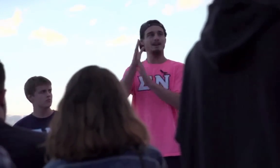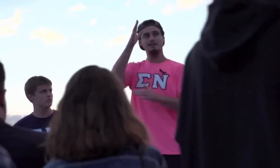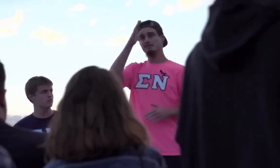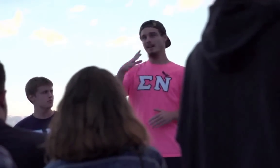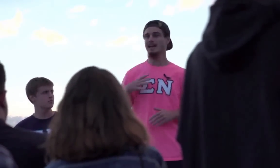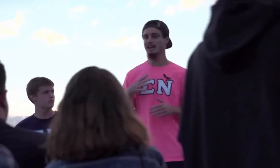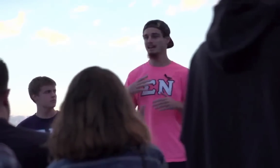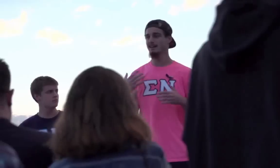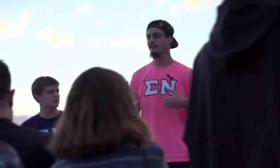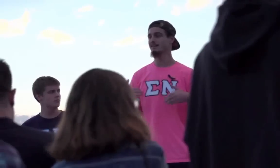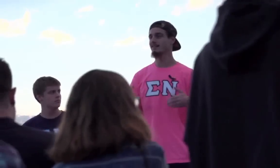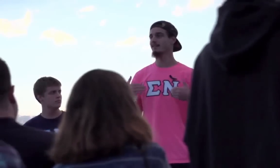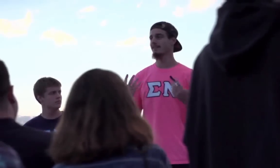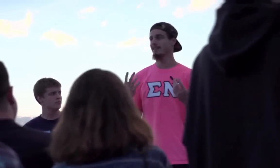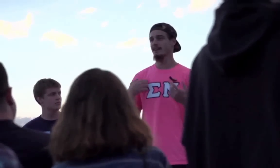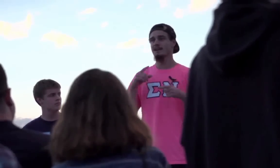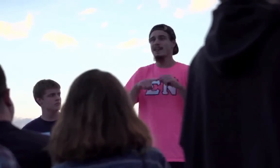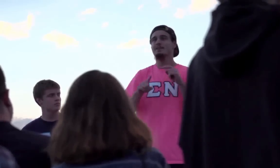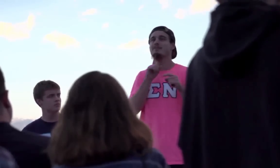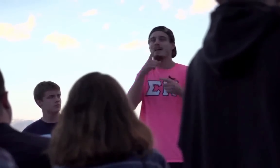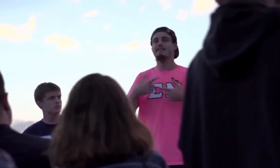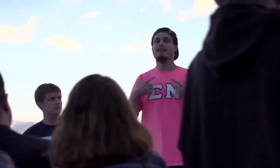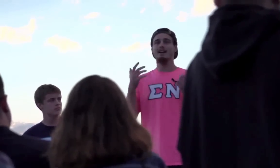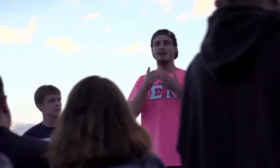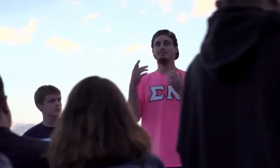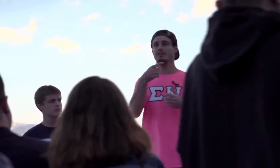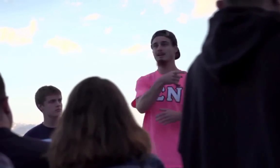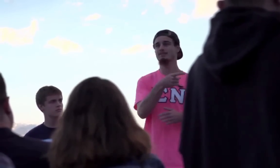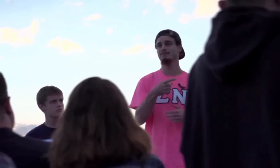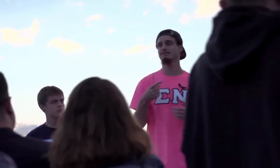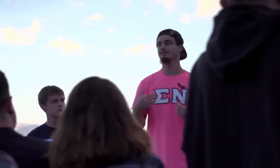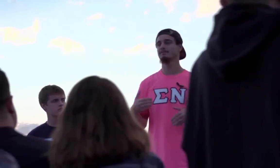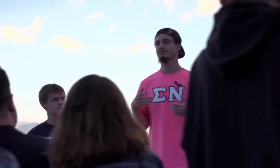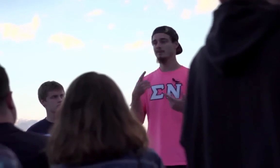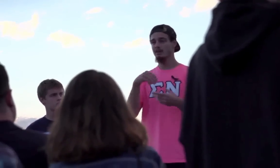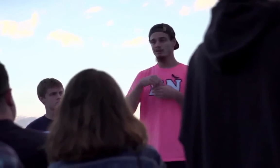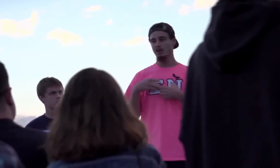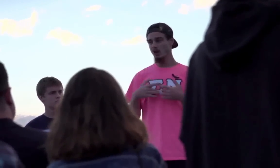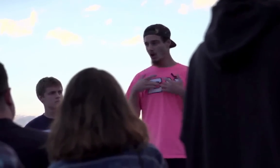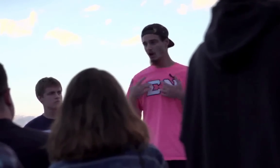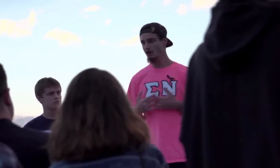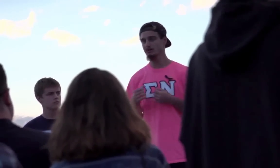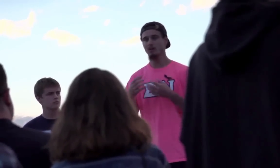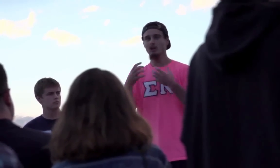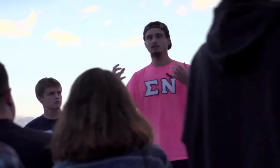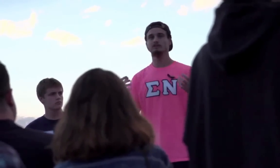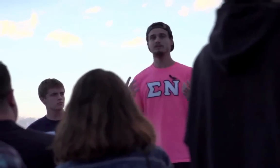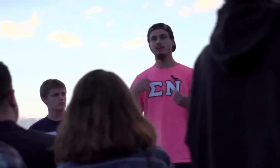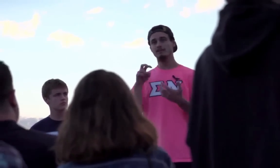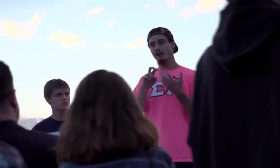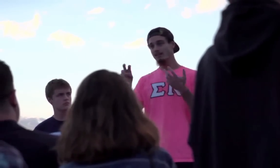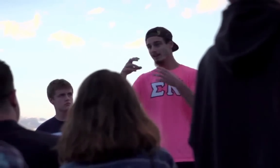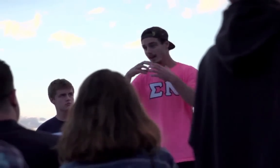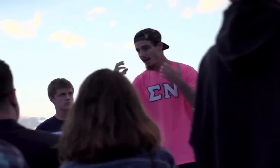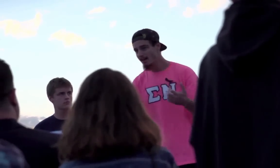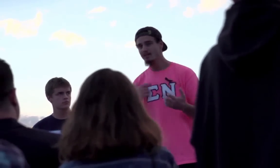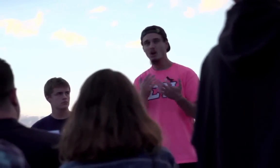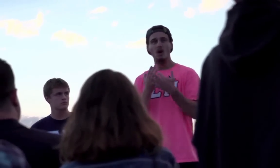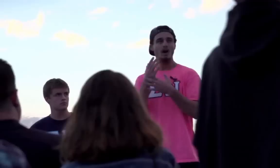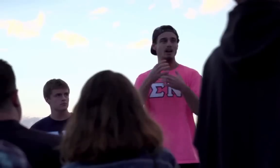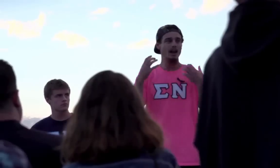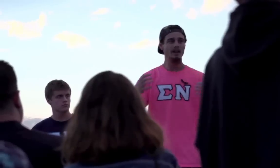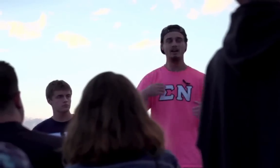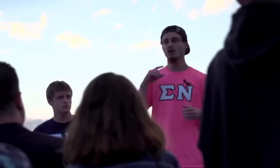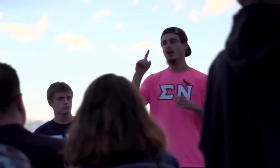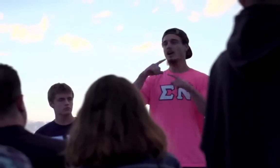I felt like I was a boy and now a man, and I just can't live without him. He's just a permanent part of my heart. I